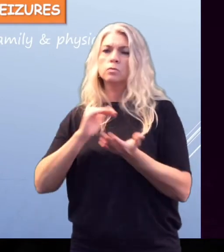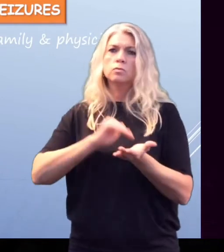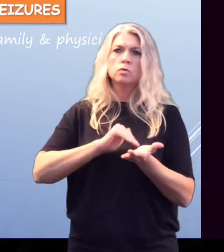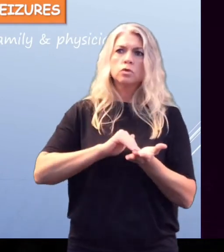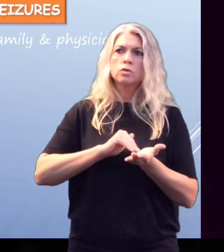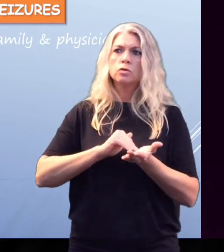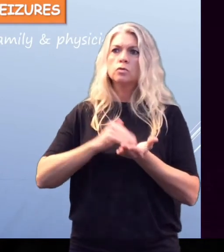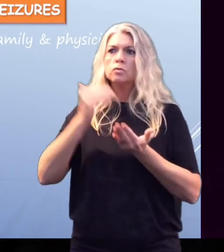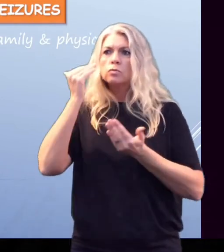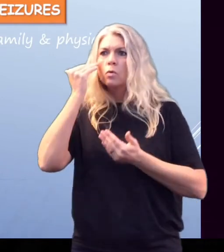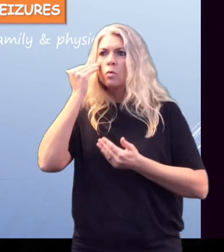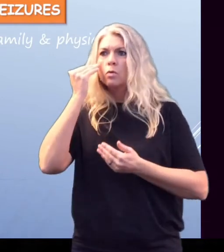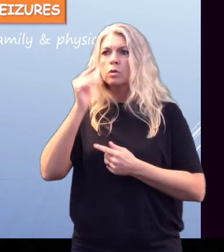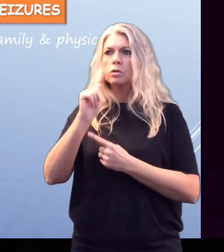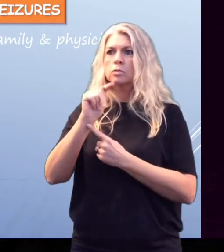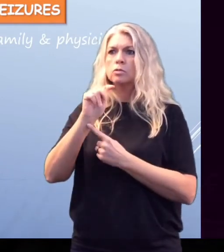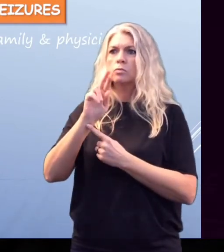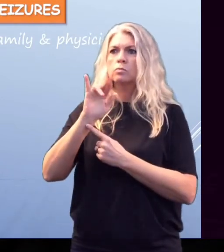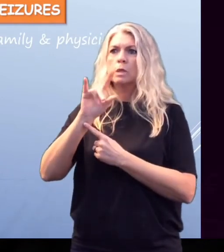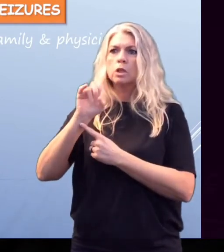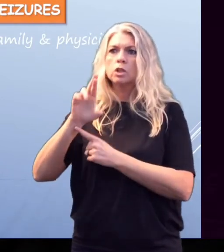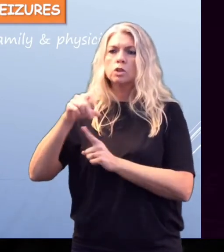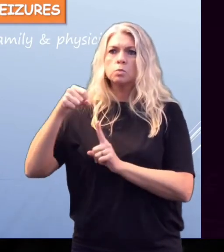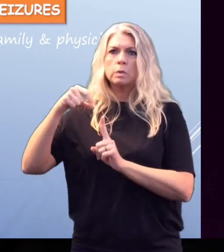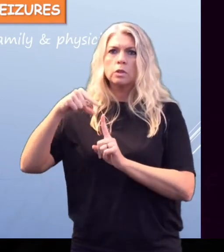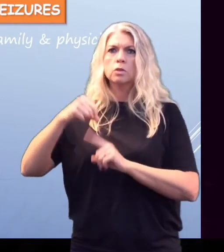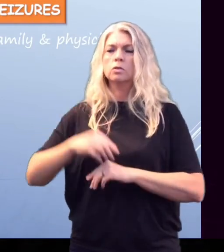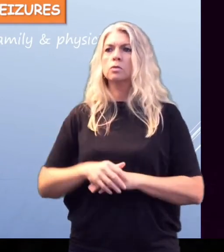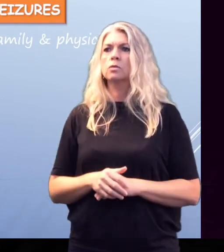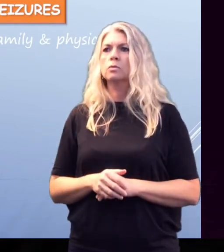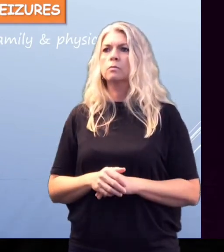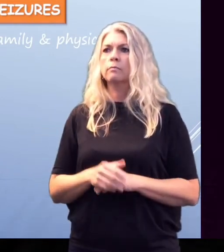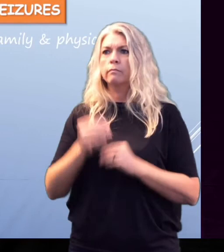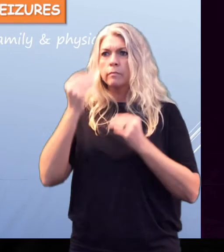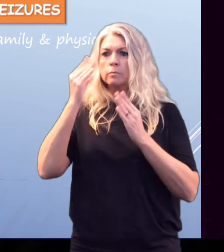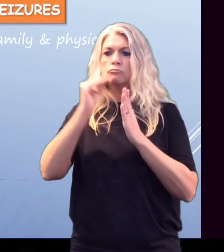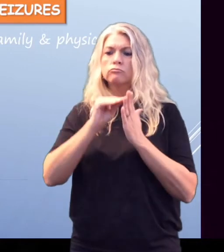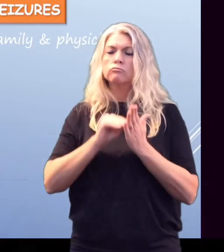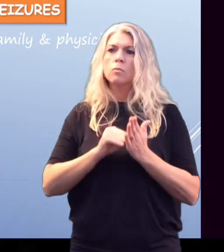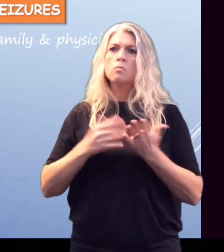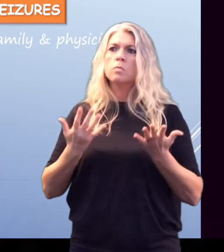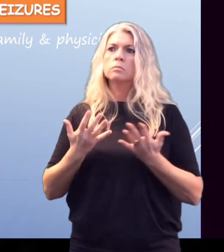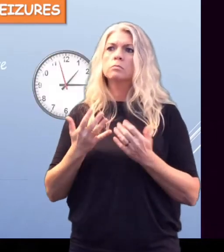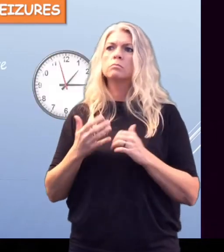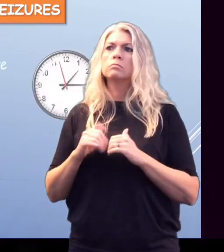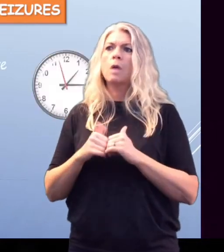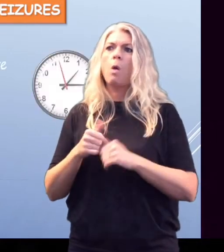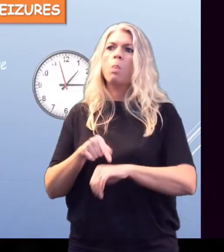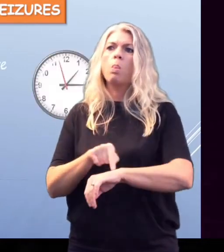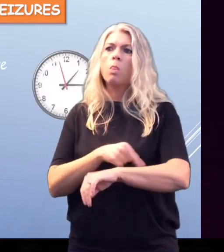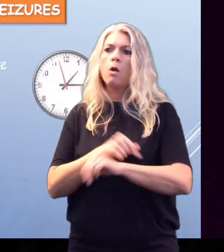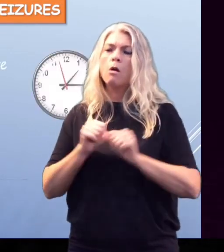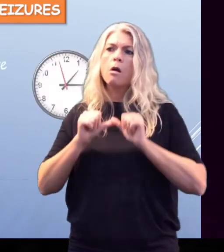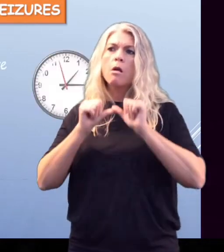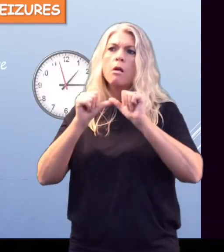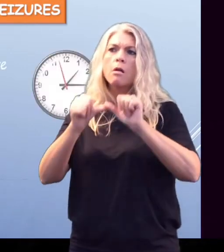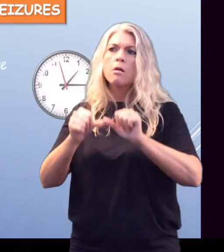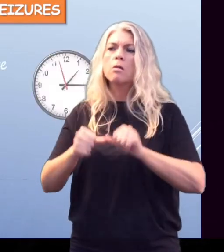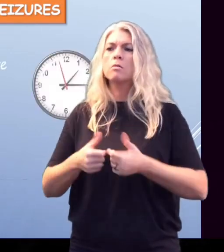identify patterns or triggers. Information to document includes how long the seizure